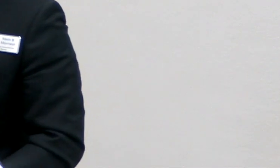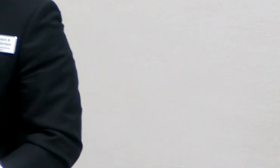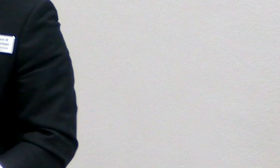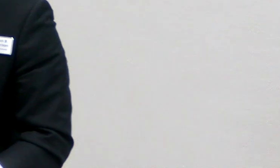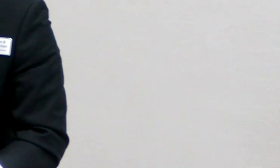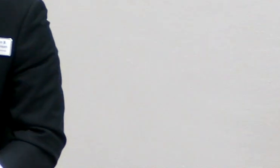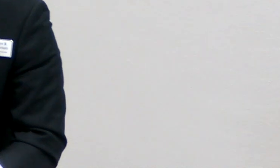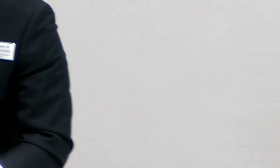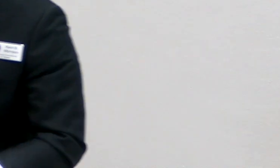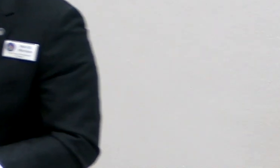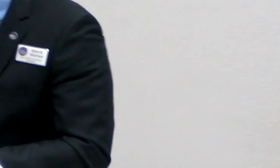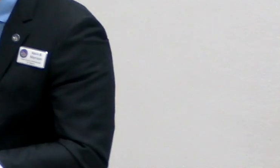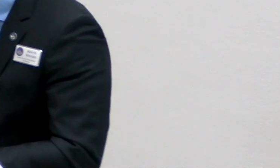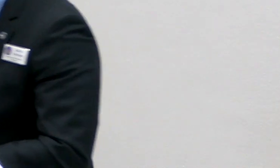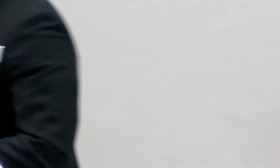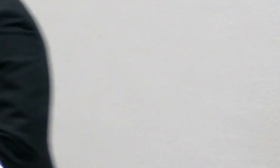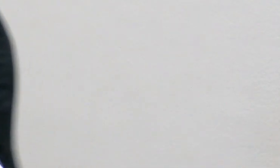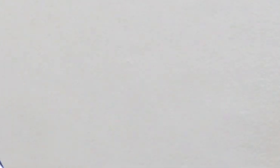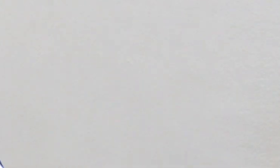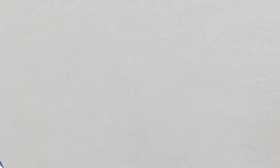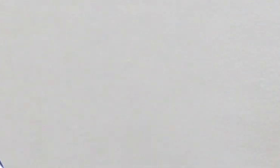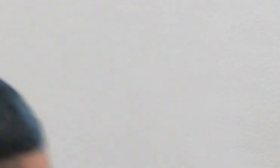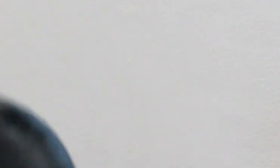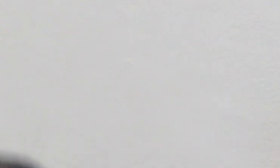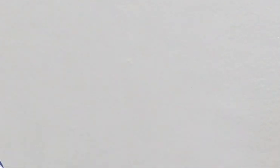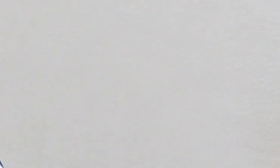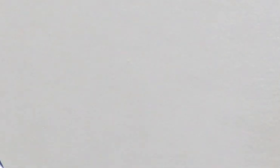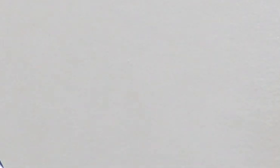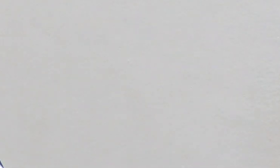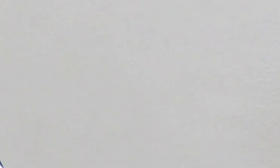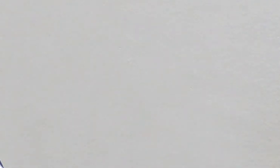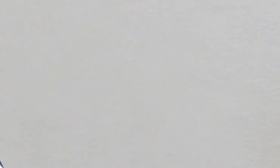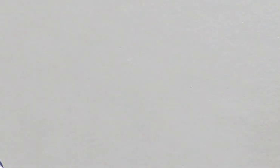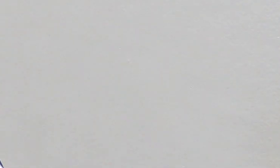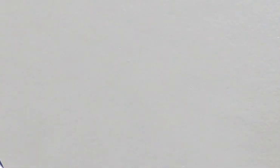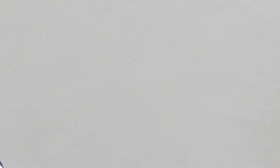Staff to Commissioner Wendt. Thank you.